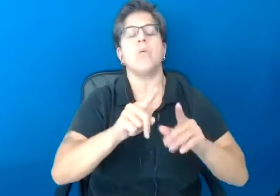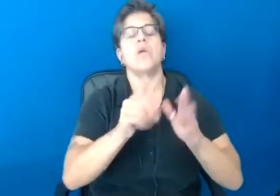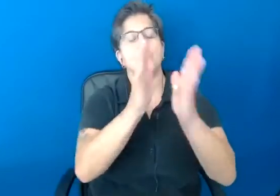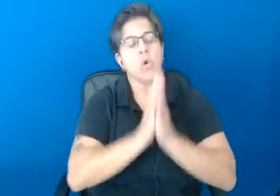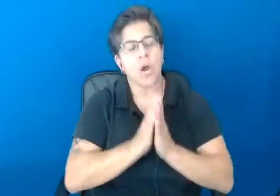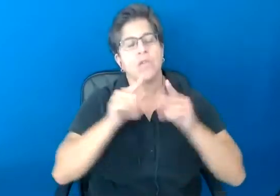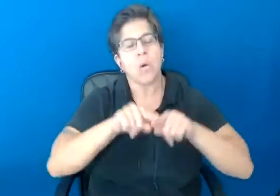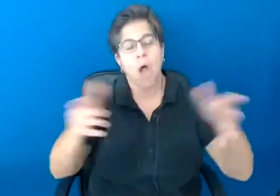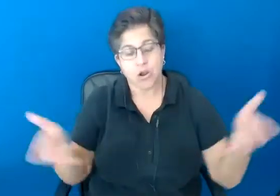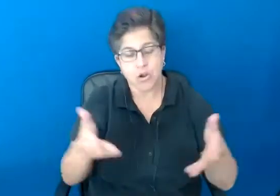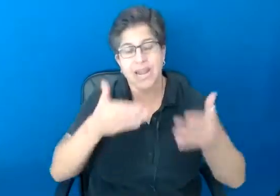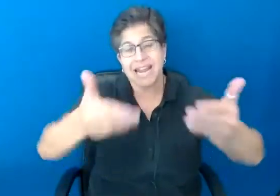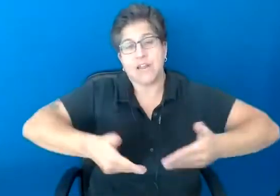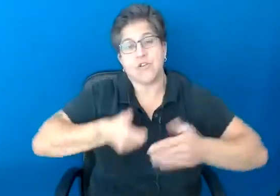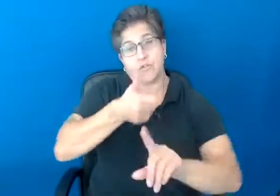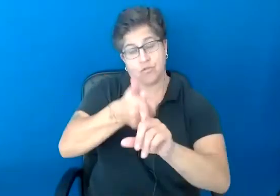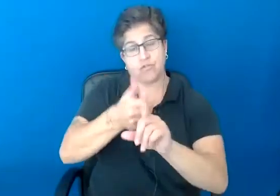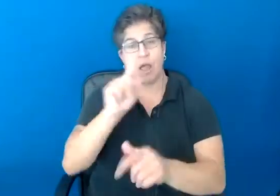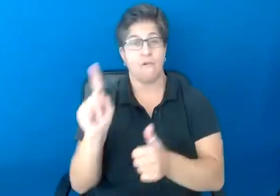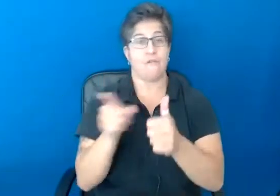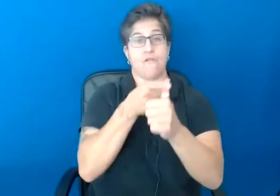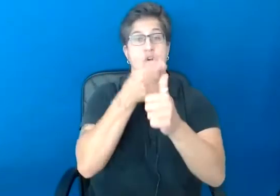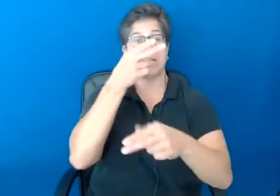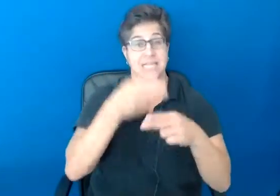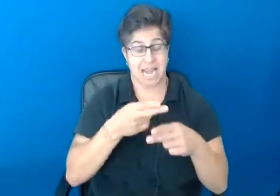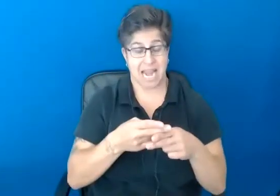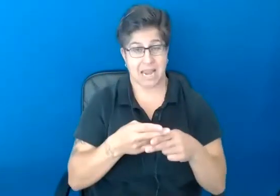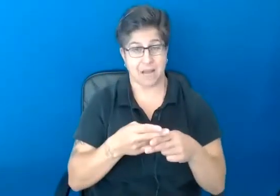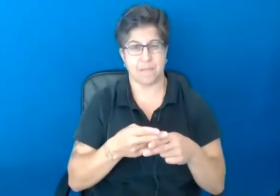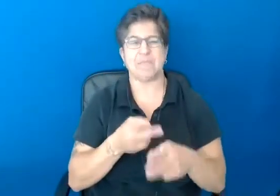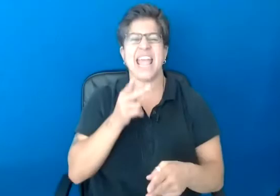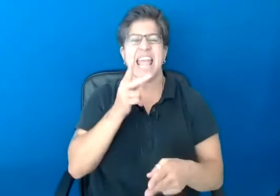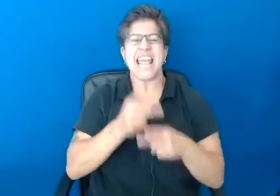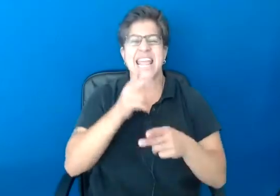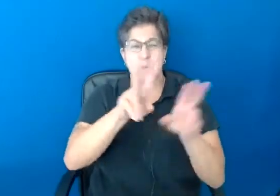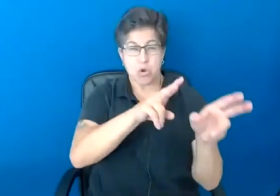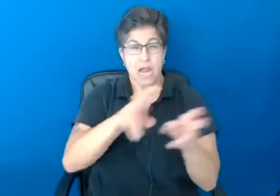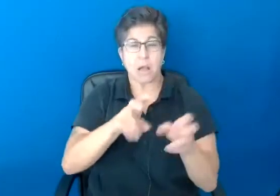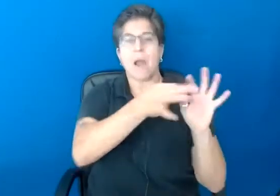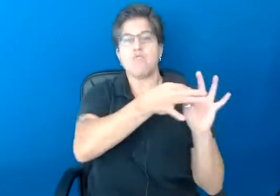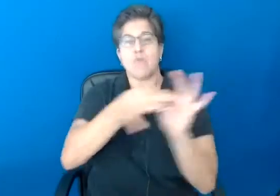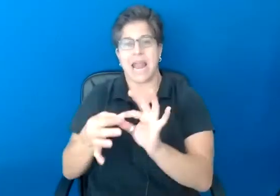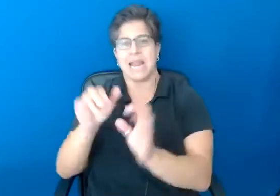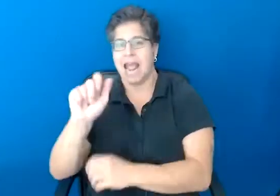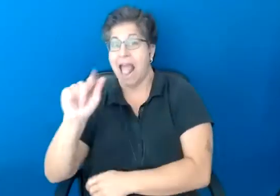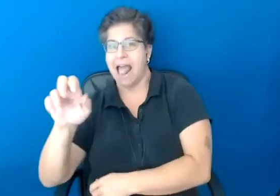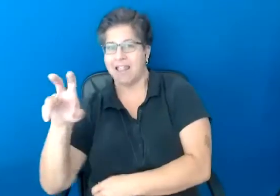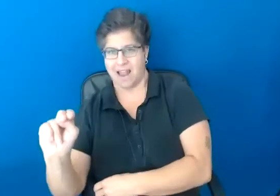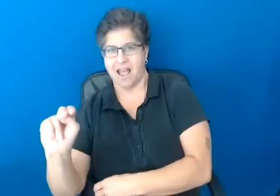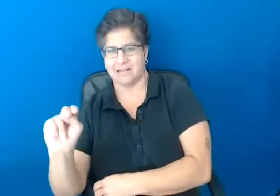related. We read that at every one of our Wednesday morning meetings, and now my Thursday morning meeting as well. It's important for all of